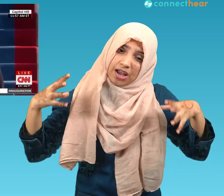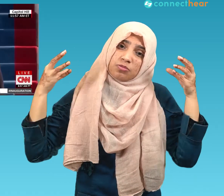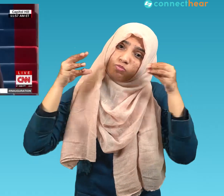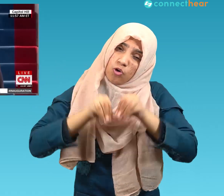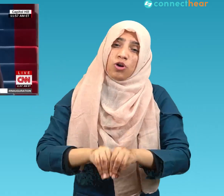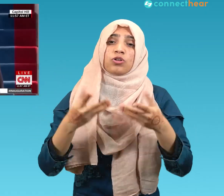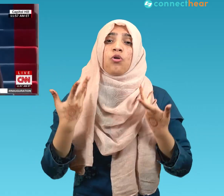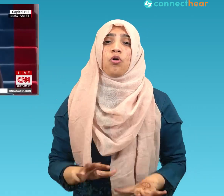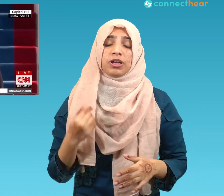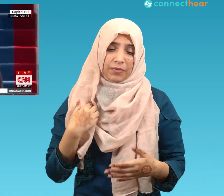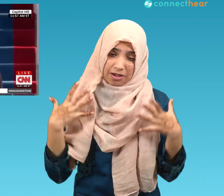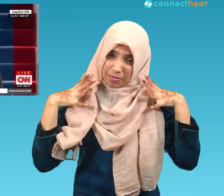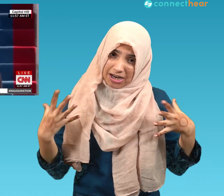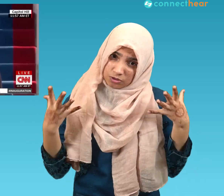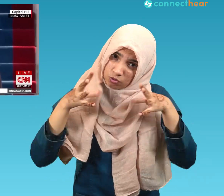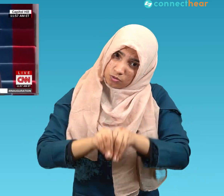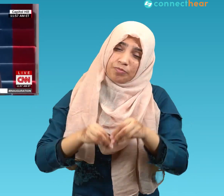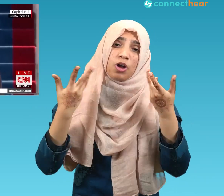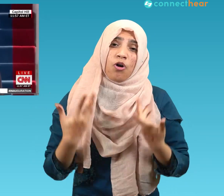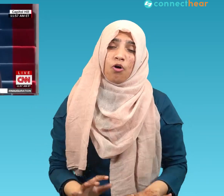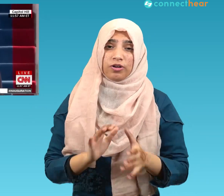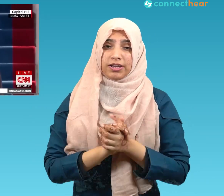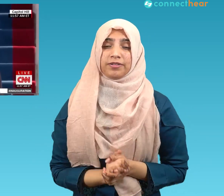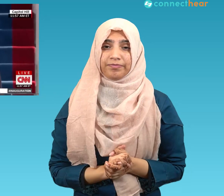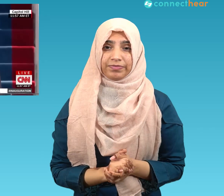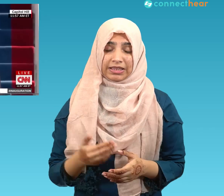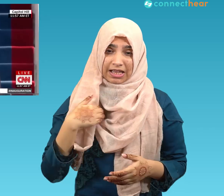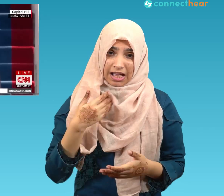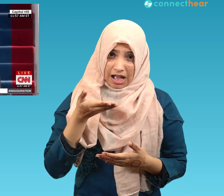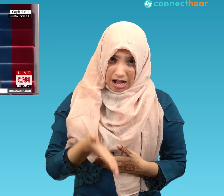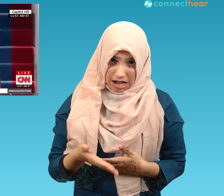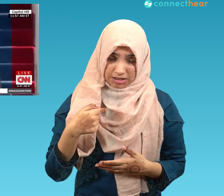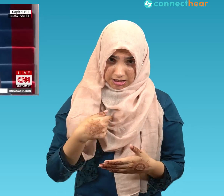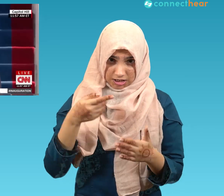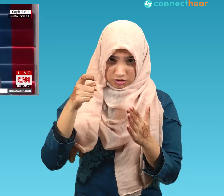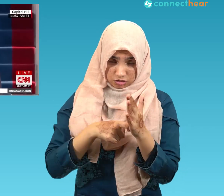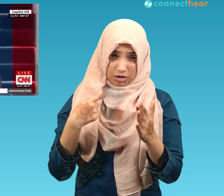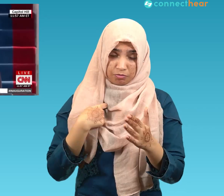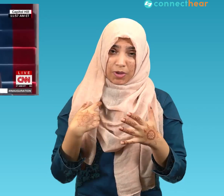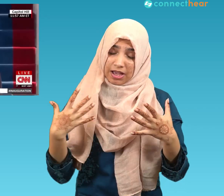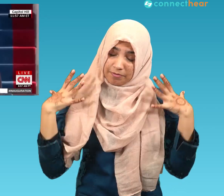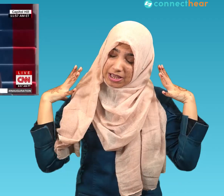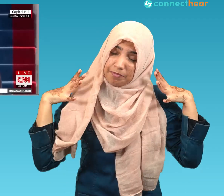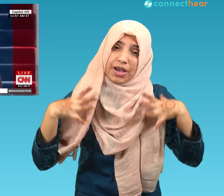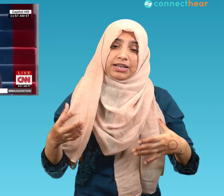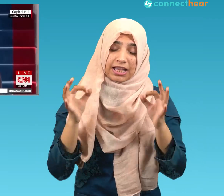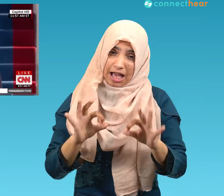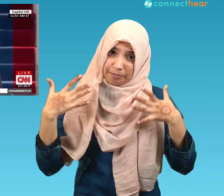My whole soul is in it. Today, on this January day, my whole soul is in